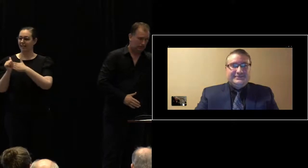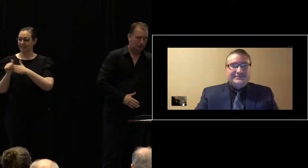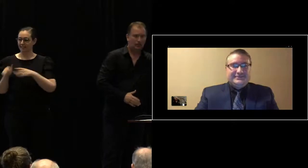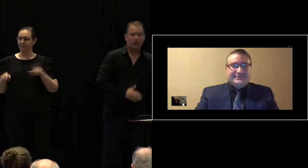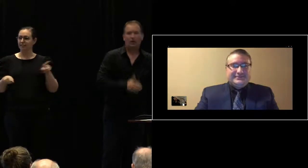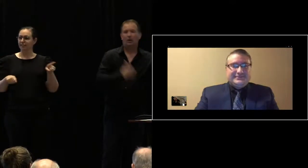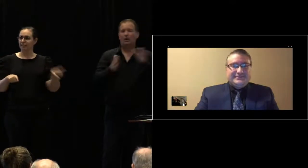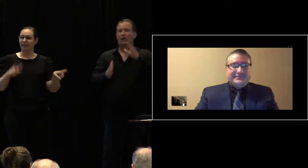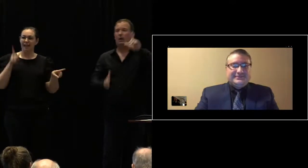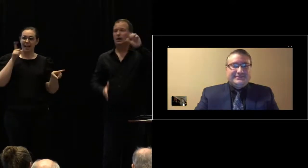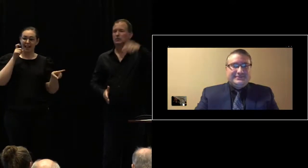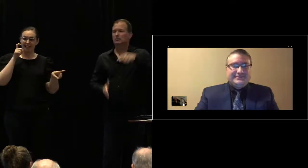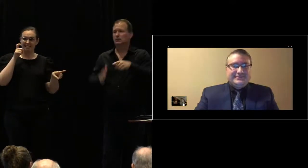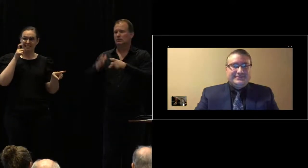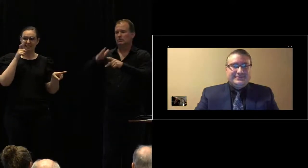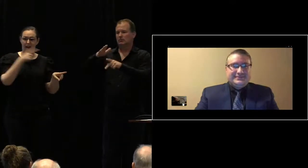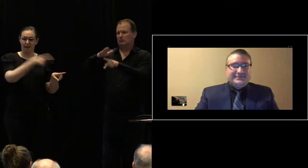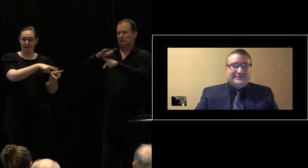that